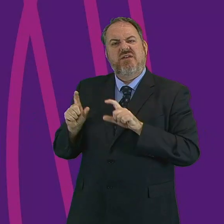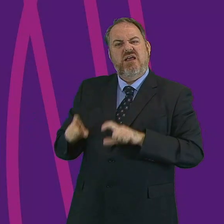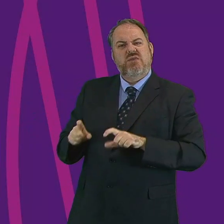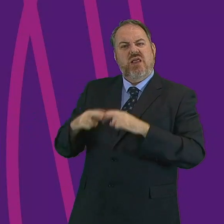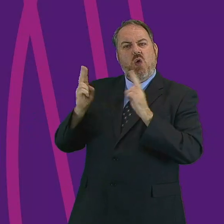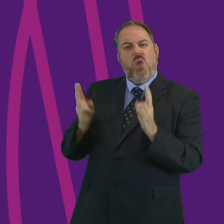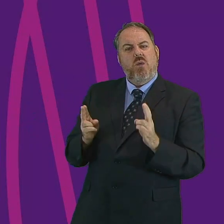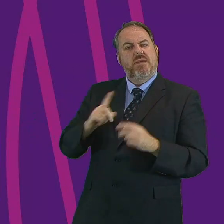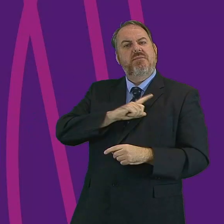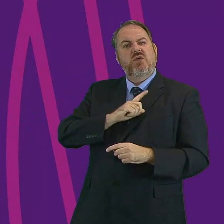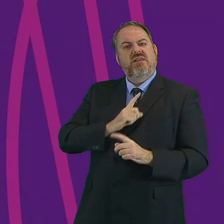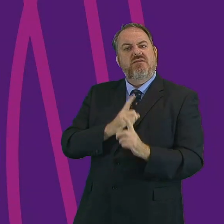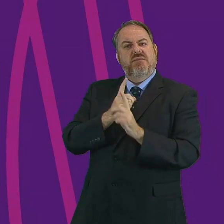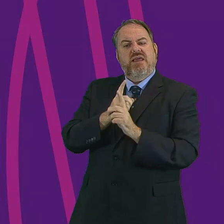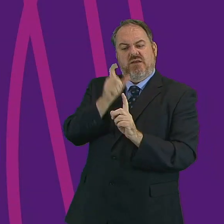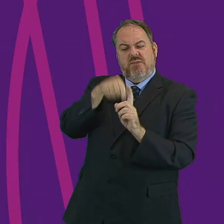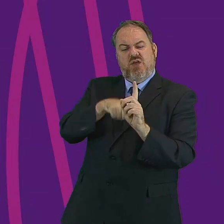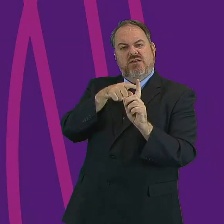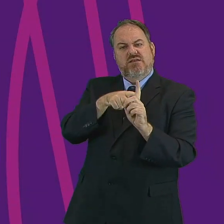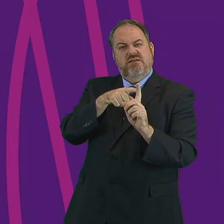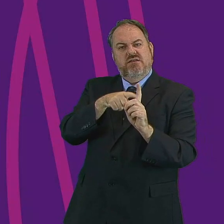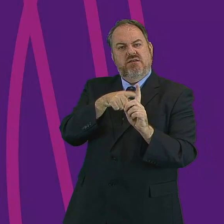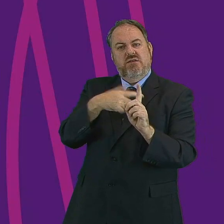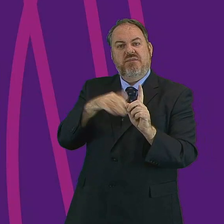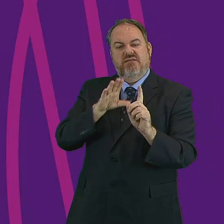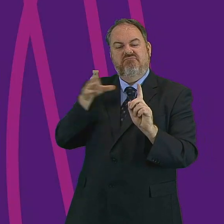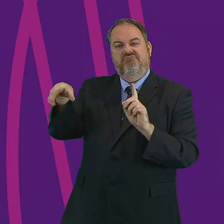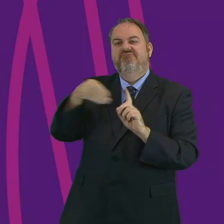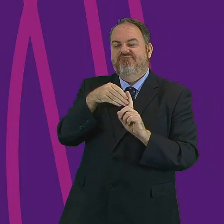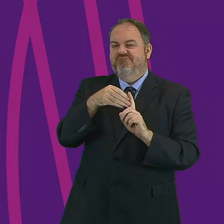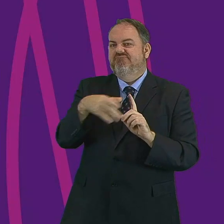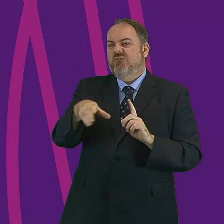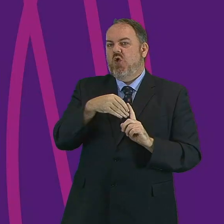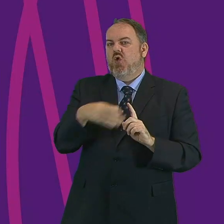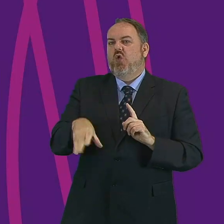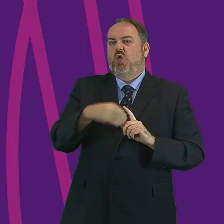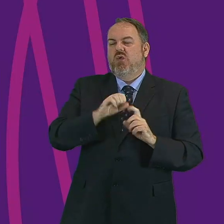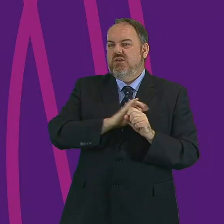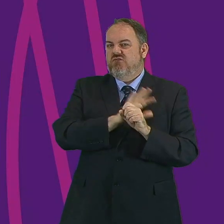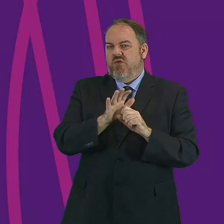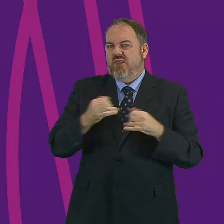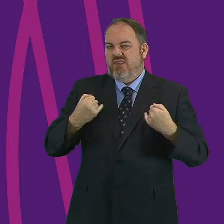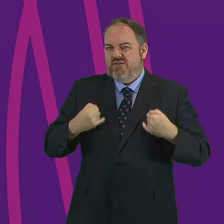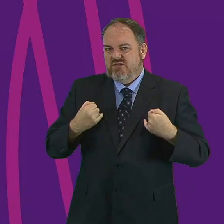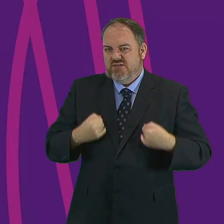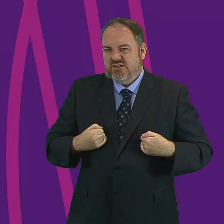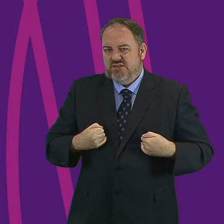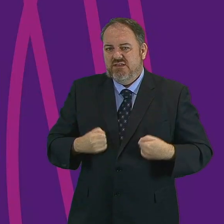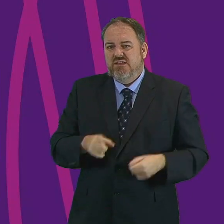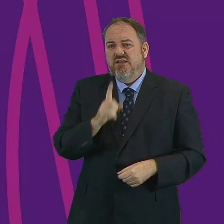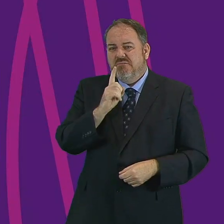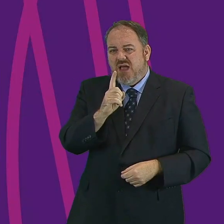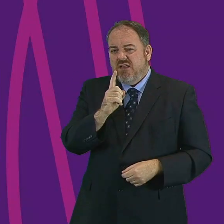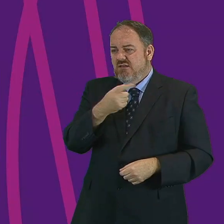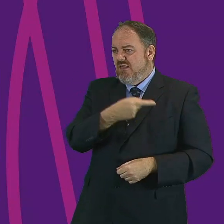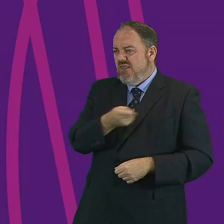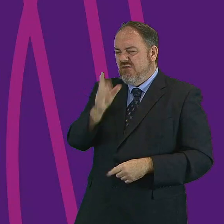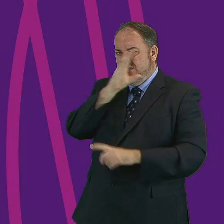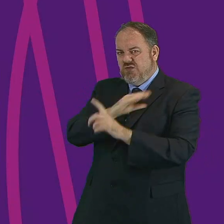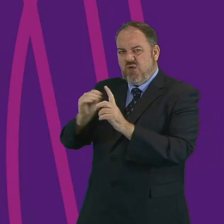had close contact with a young resident who has tested positive for COVID-19. But they are also being instructed